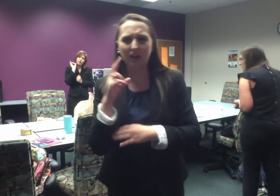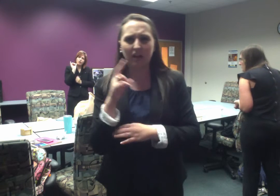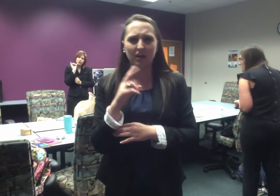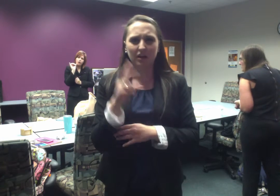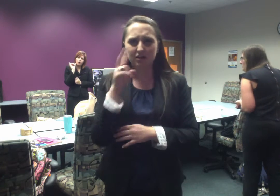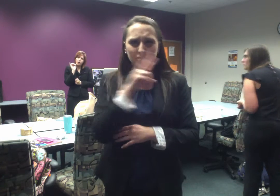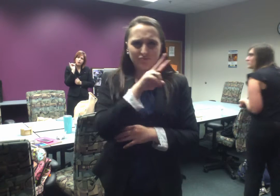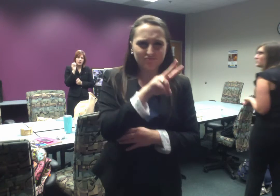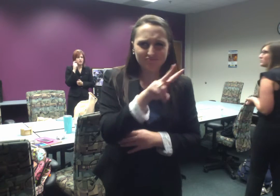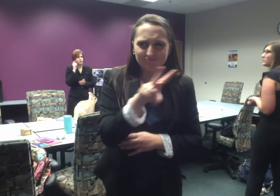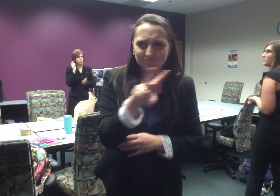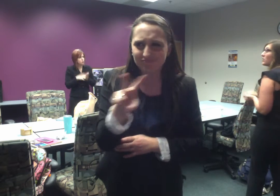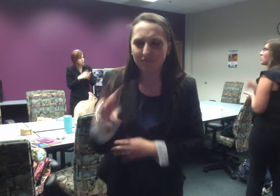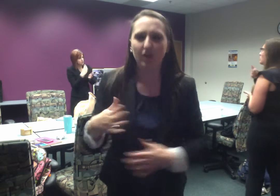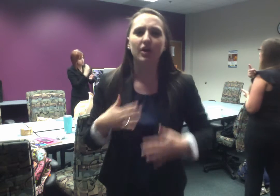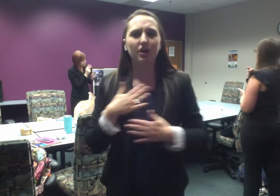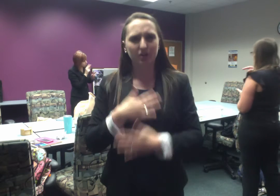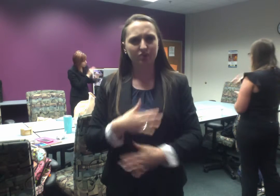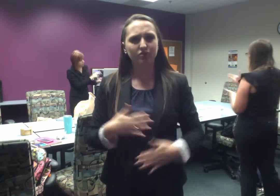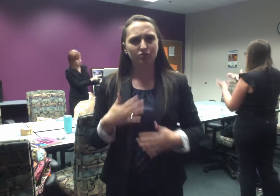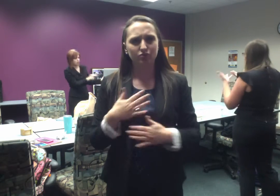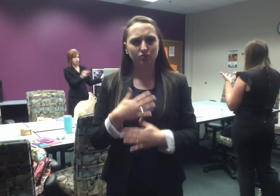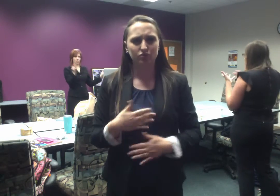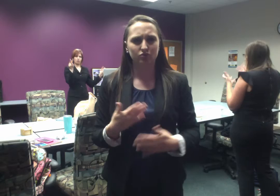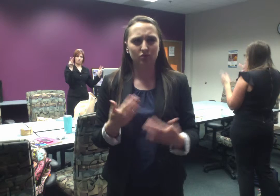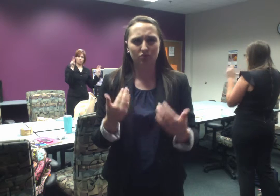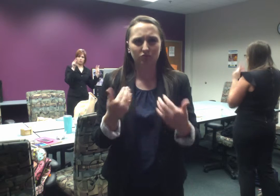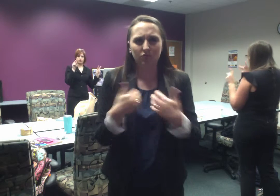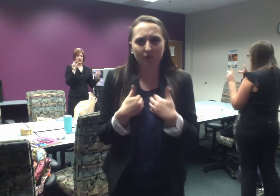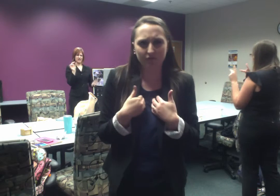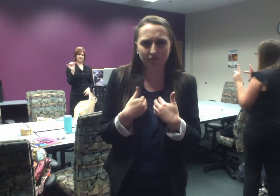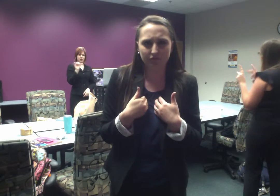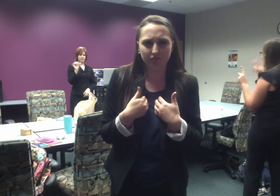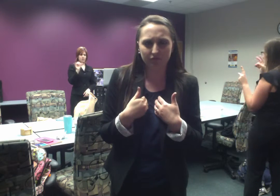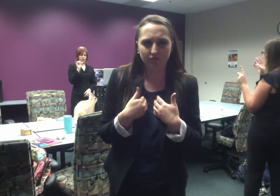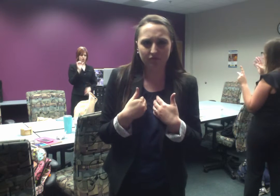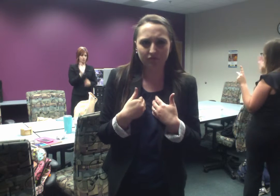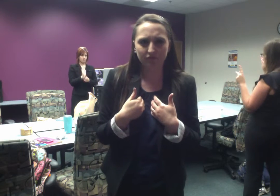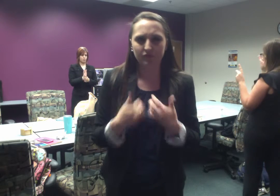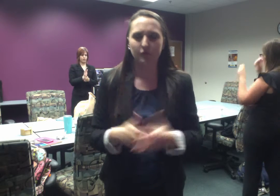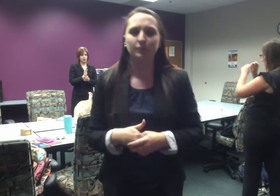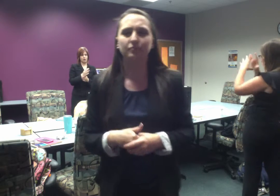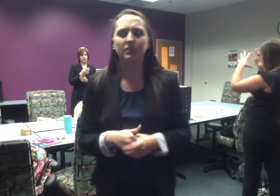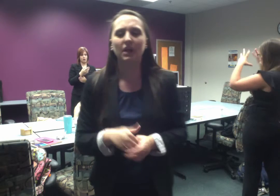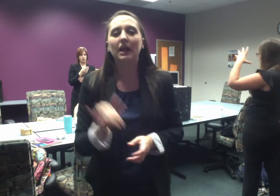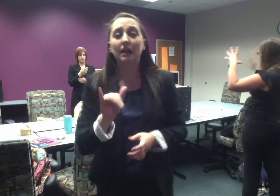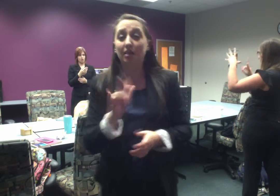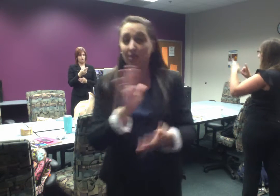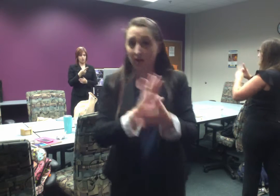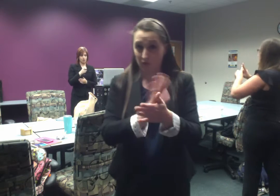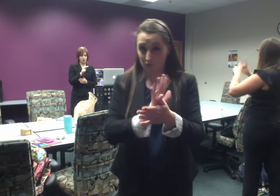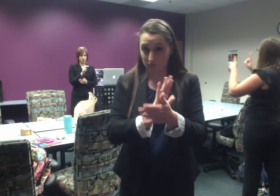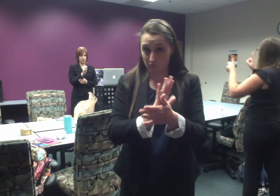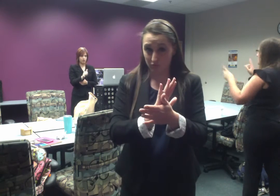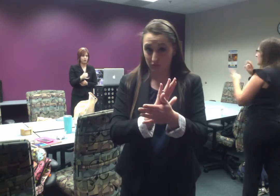even a tiny blade of grass could look like a giant, giant tree if you were the size of what? Maybe an ant. What else is in